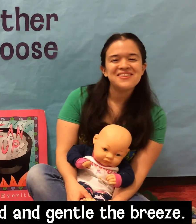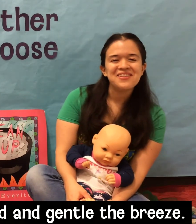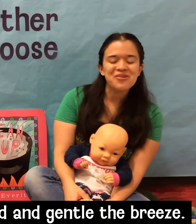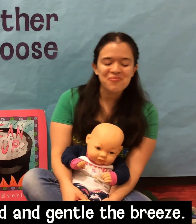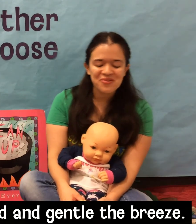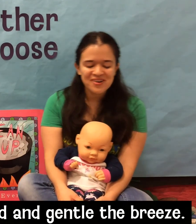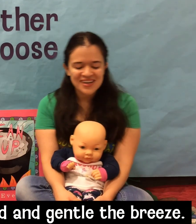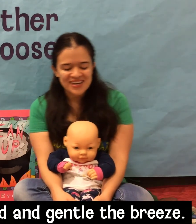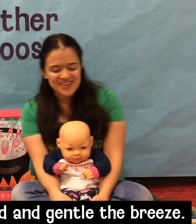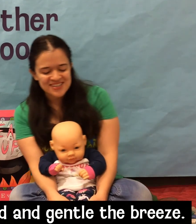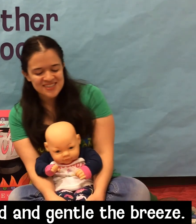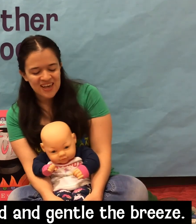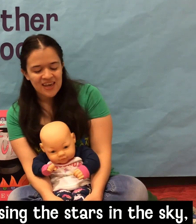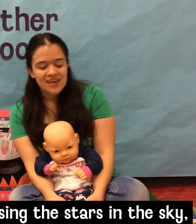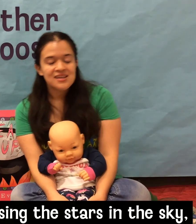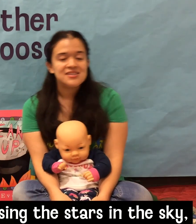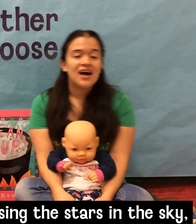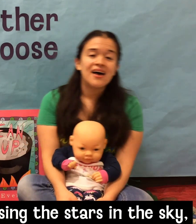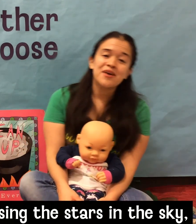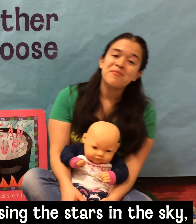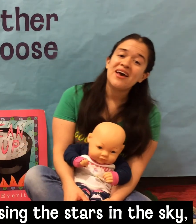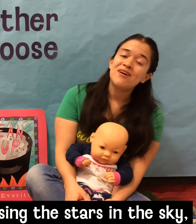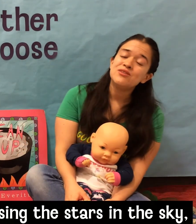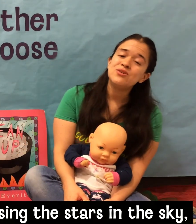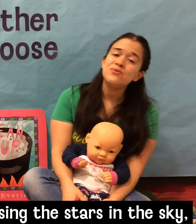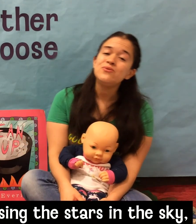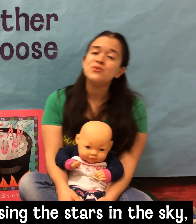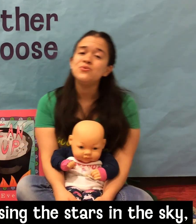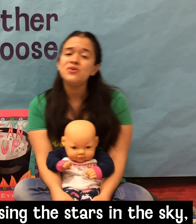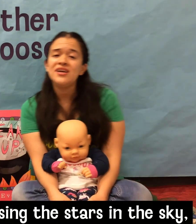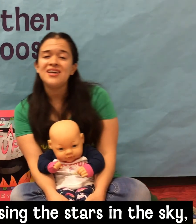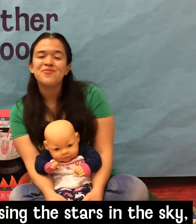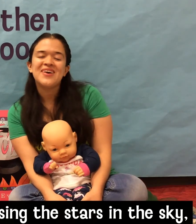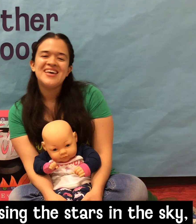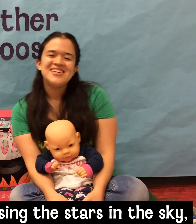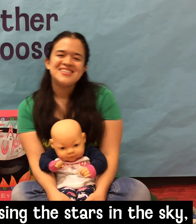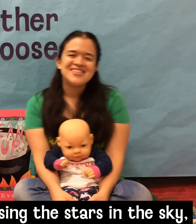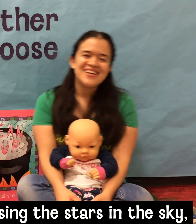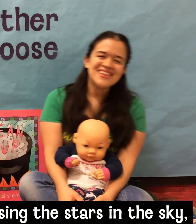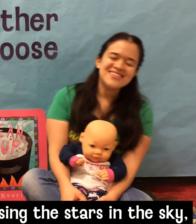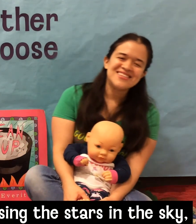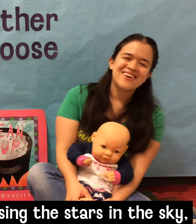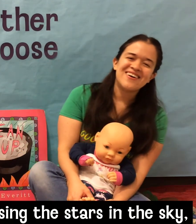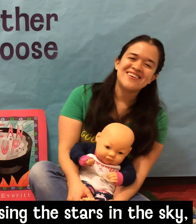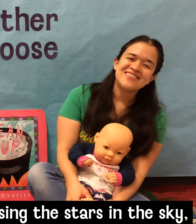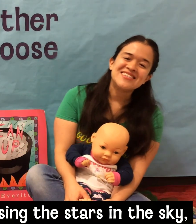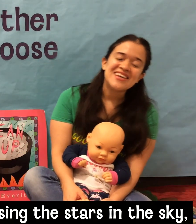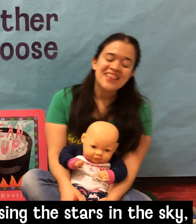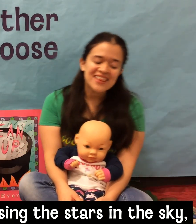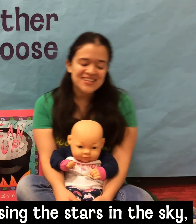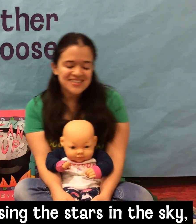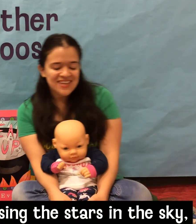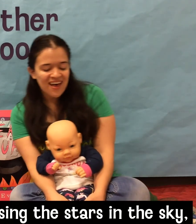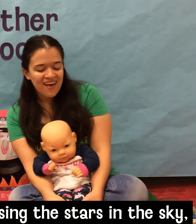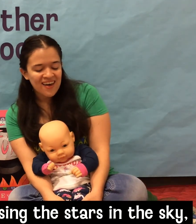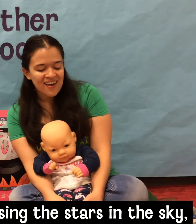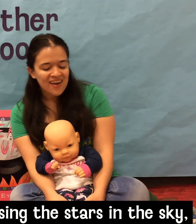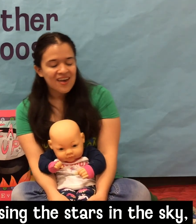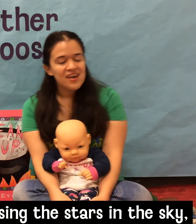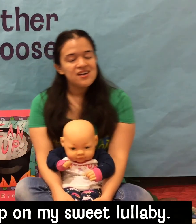the breeze. Time now to dream. Sing the stars in the sky.